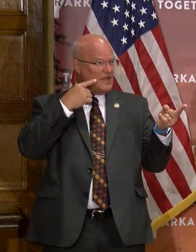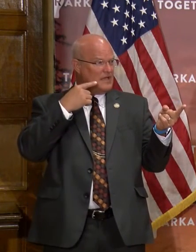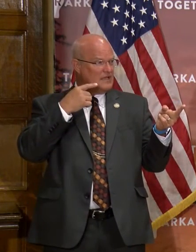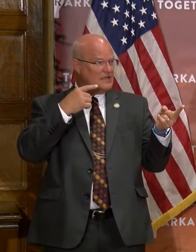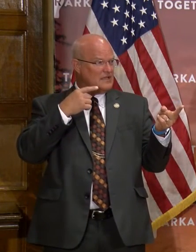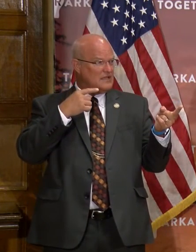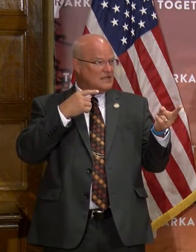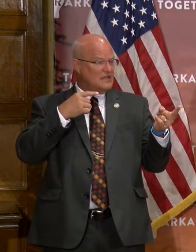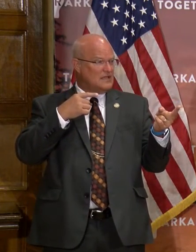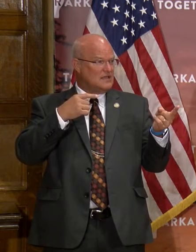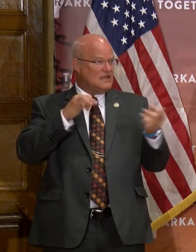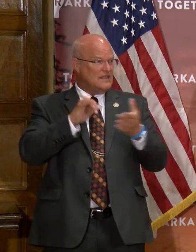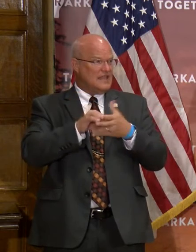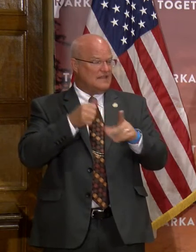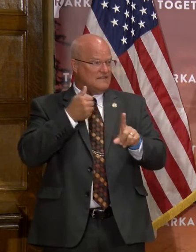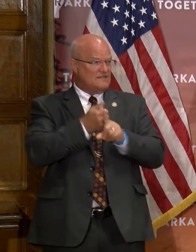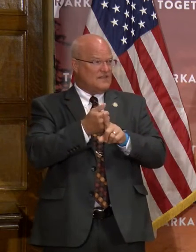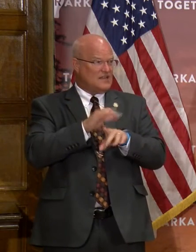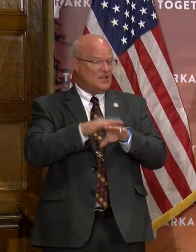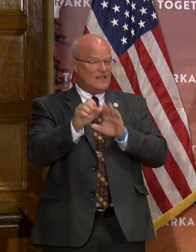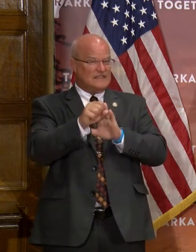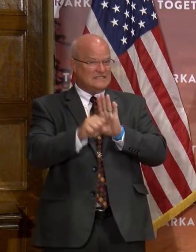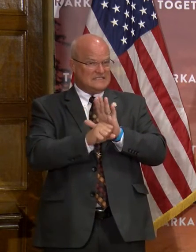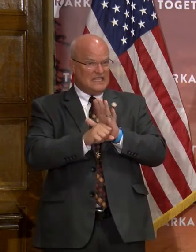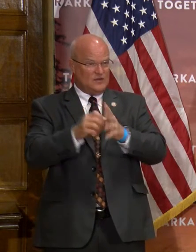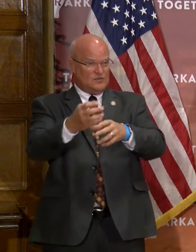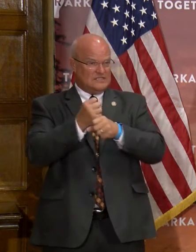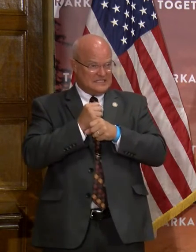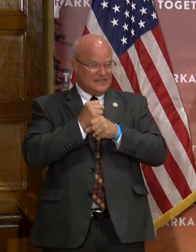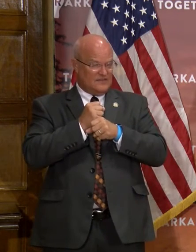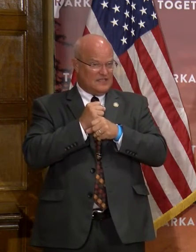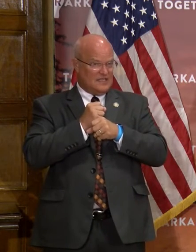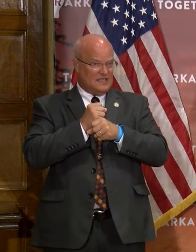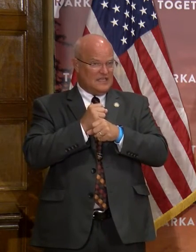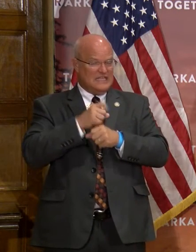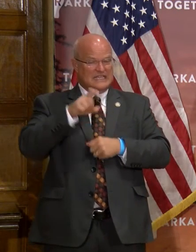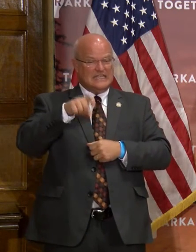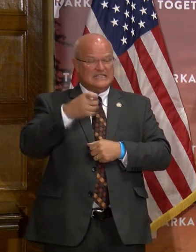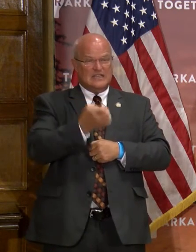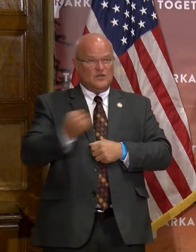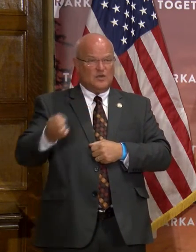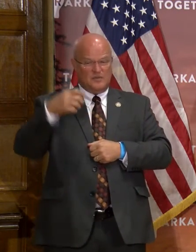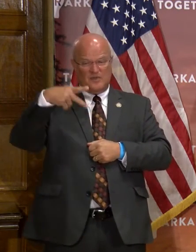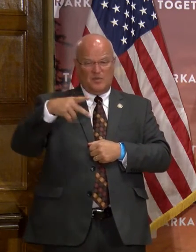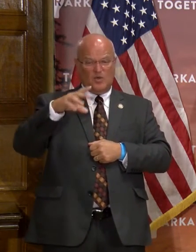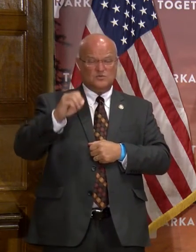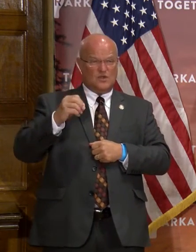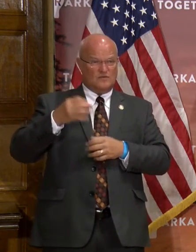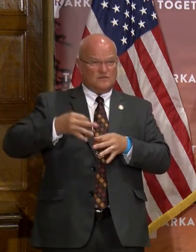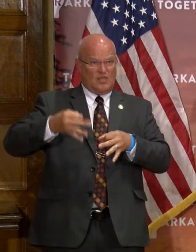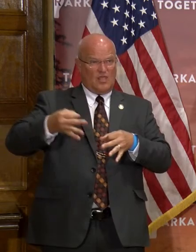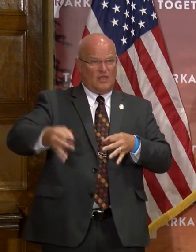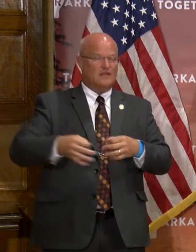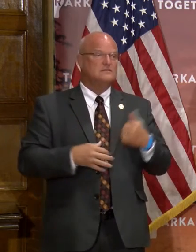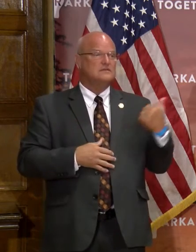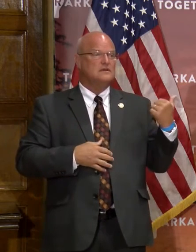in the post office. Is that having any effect in the state receiving necessary equipment to combat the virus?